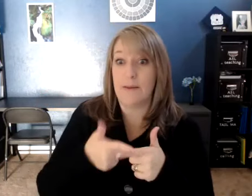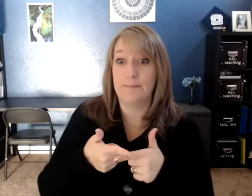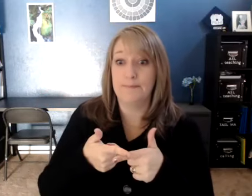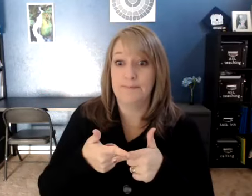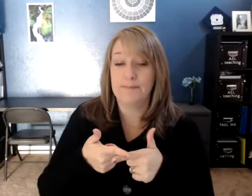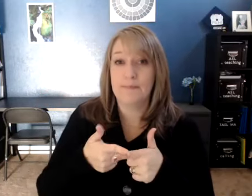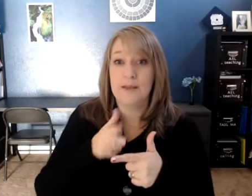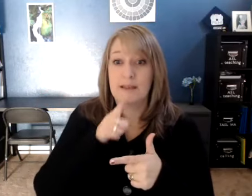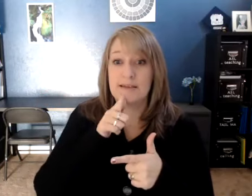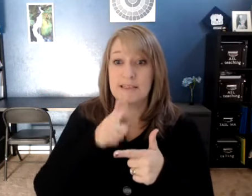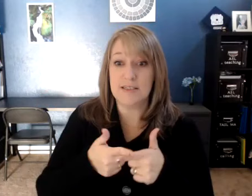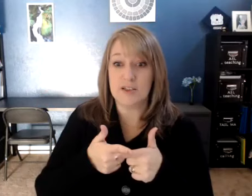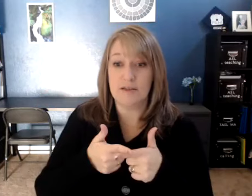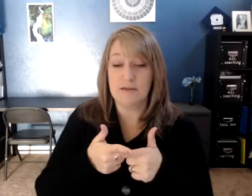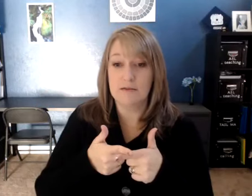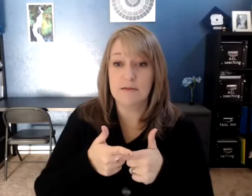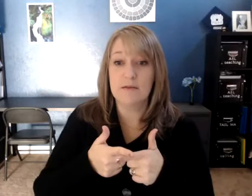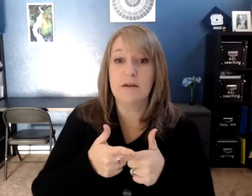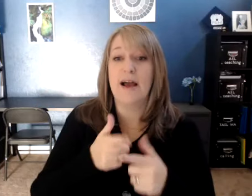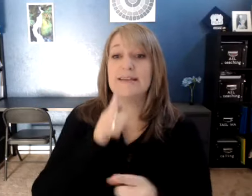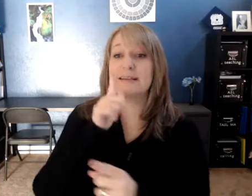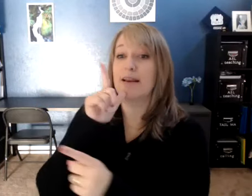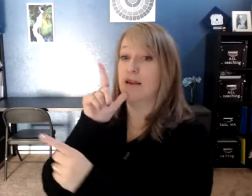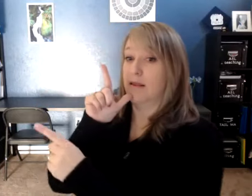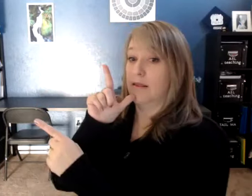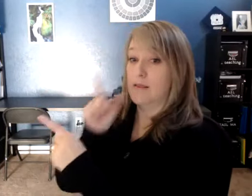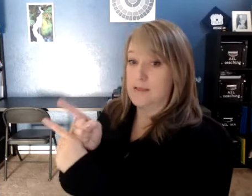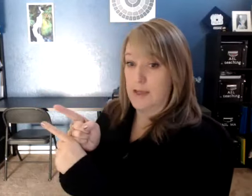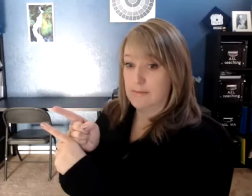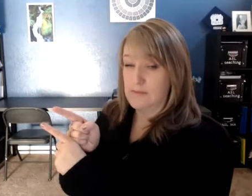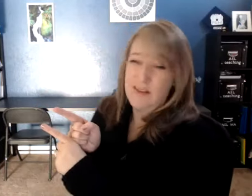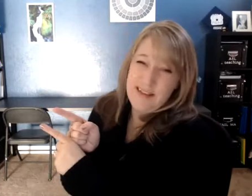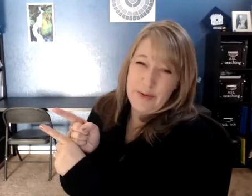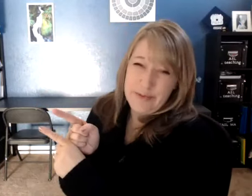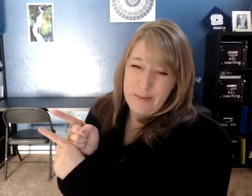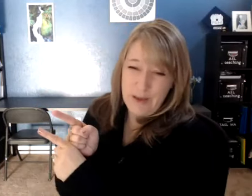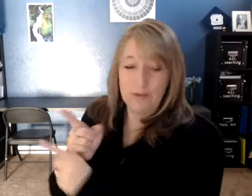some. Sister. I sign it this way. So that's how you'll see me do it.